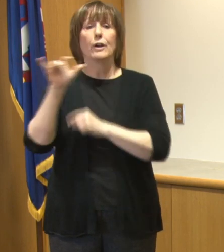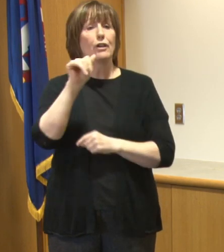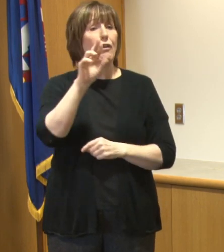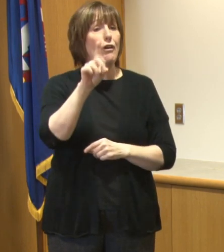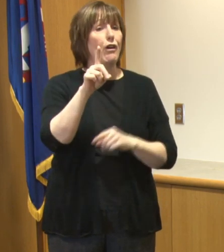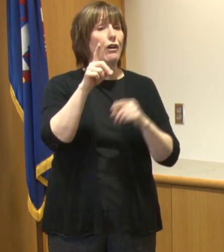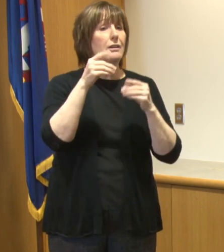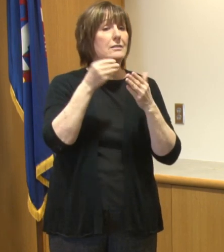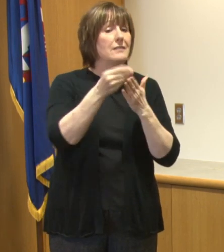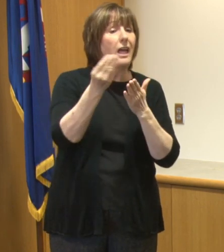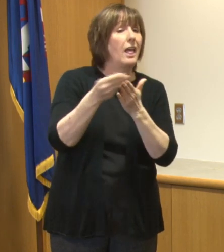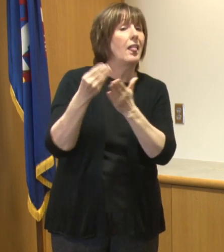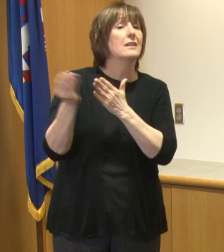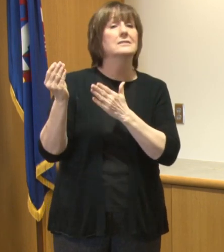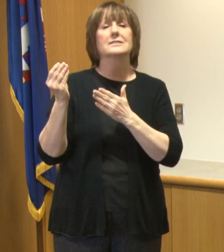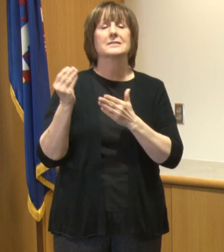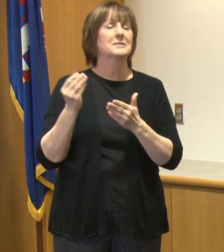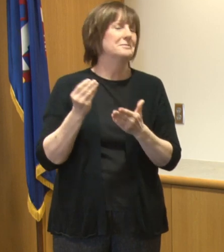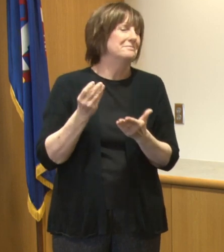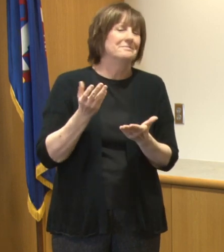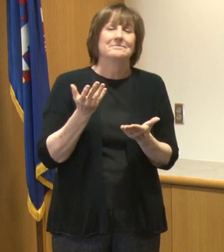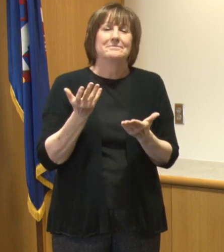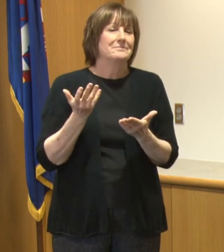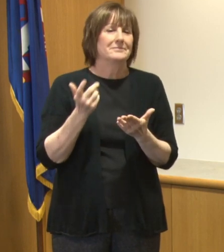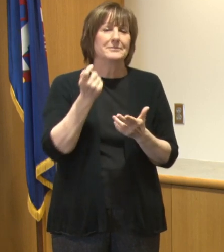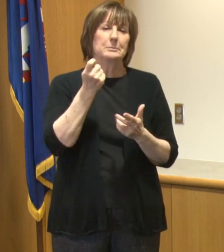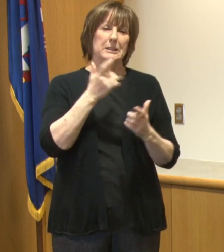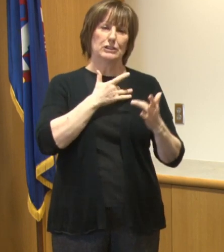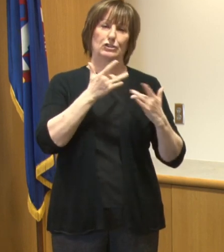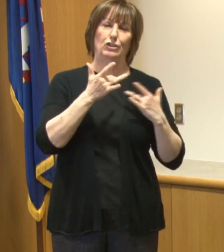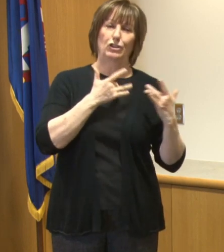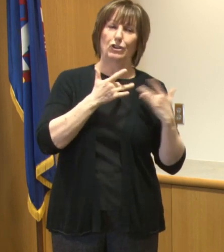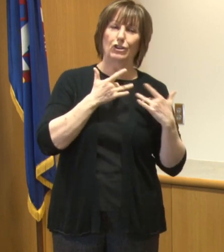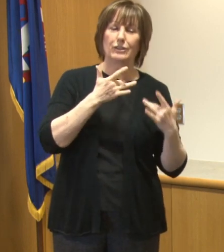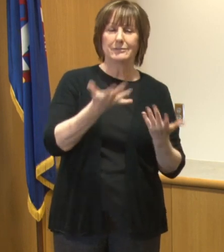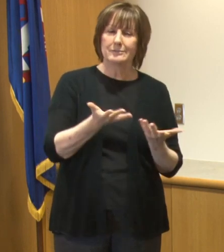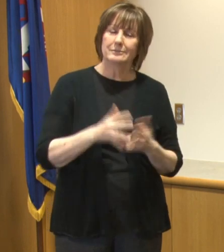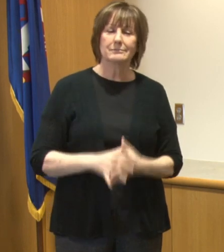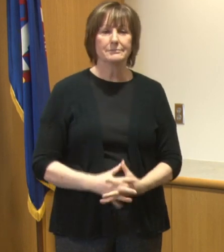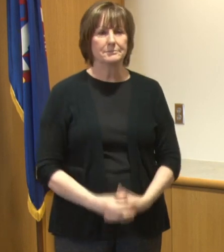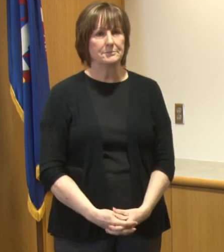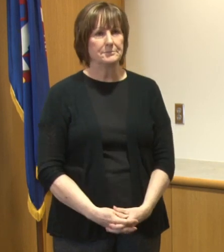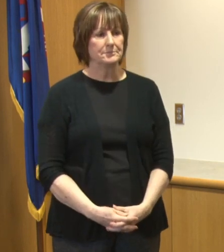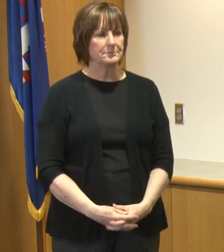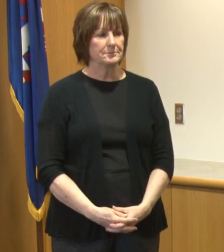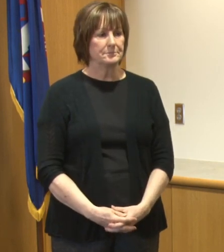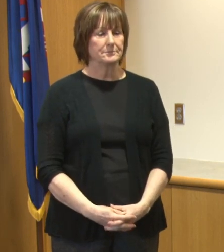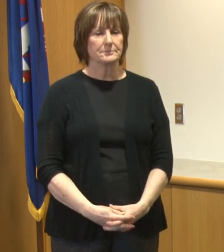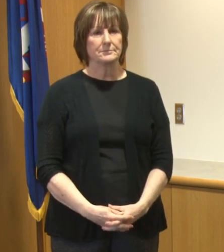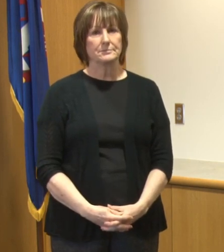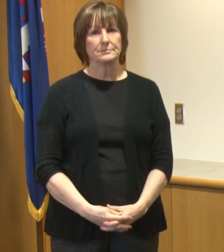doing that, I think, would probably be a concern that we might have.